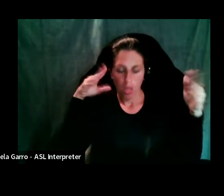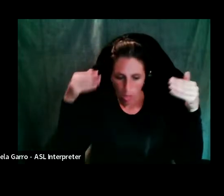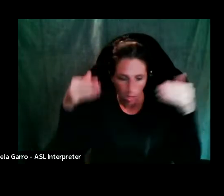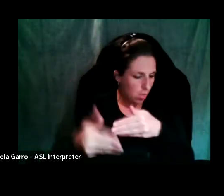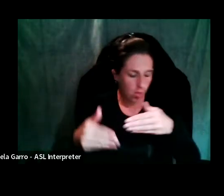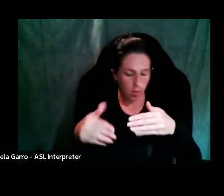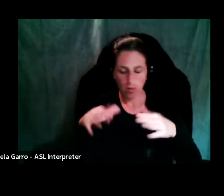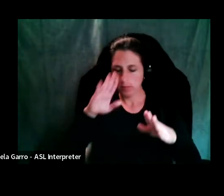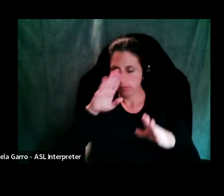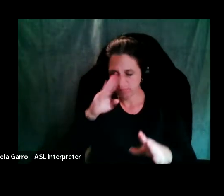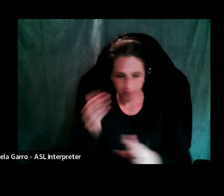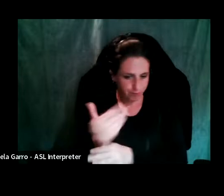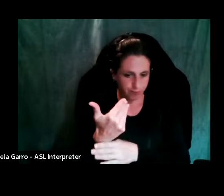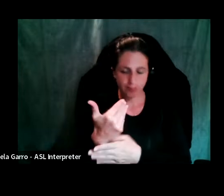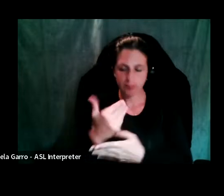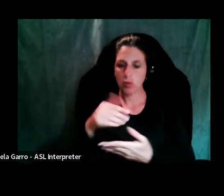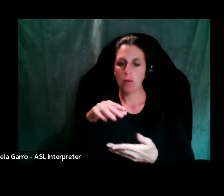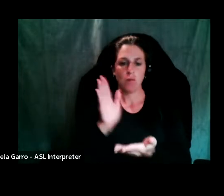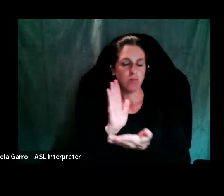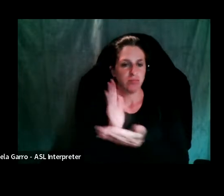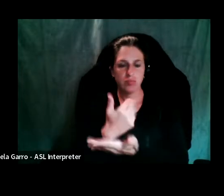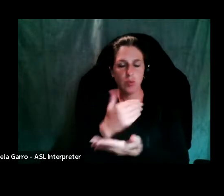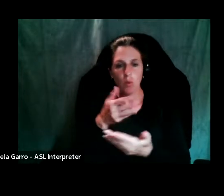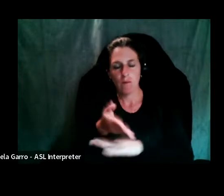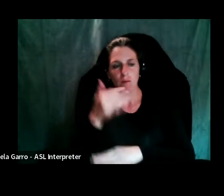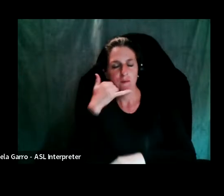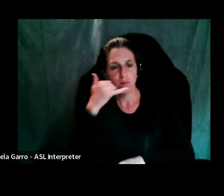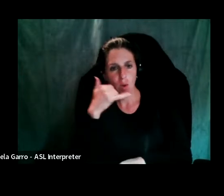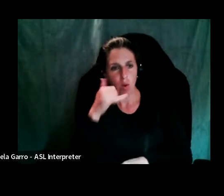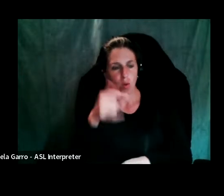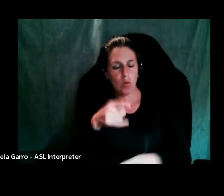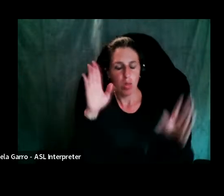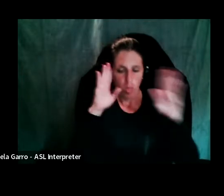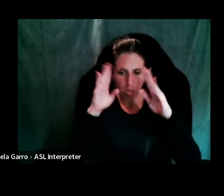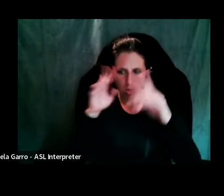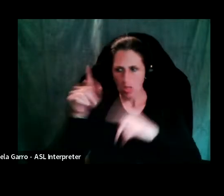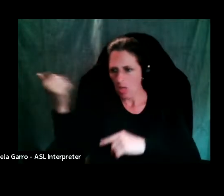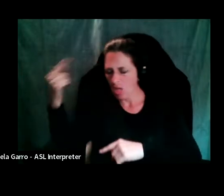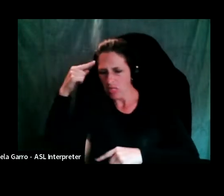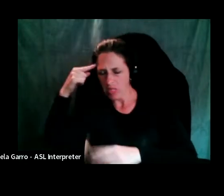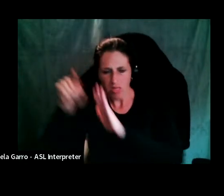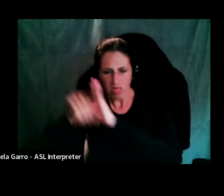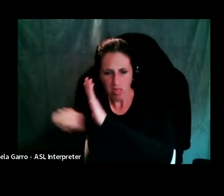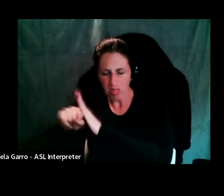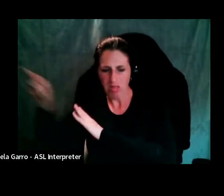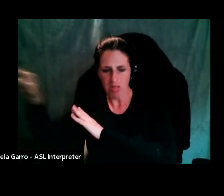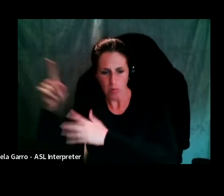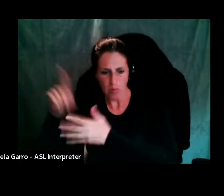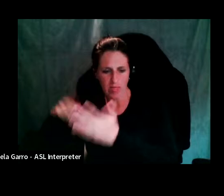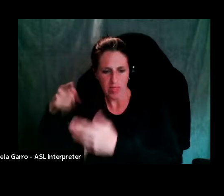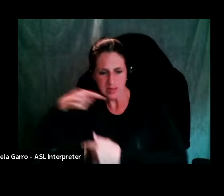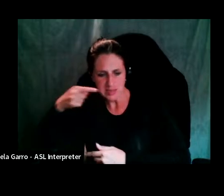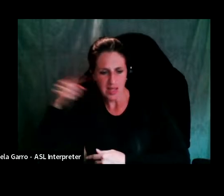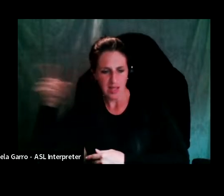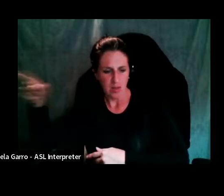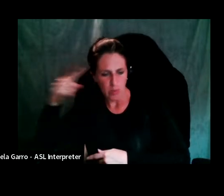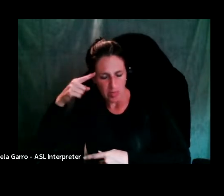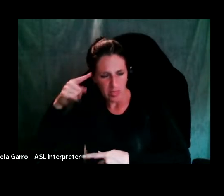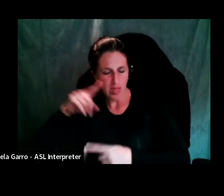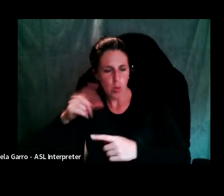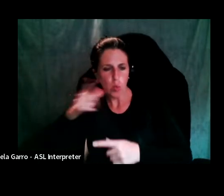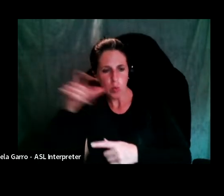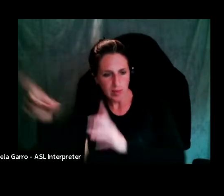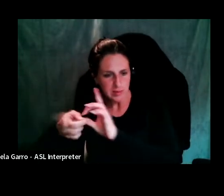not paying attention because we're on our phones and we're worried about what somebody else is wearing or who somebody else is dating and what they're saying about you. For